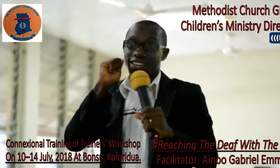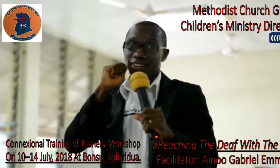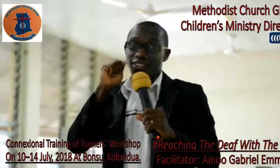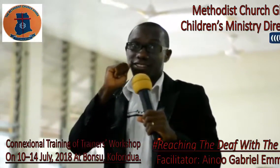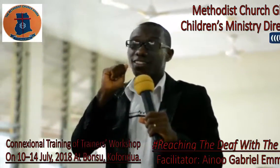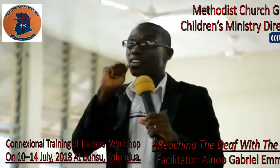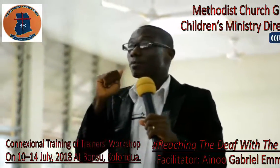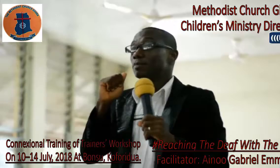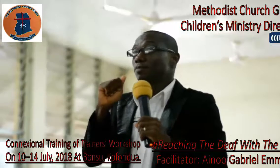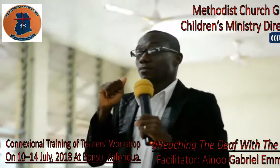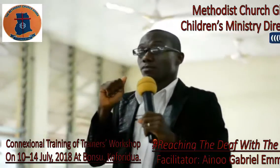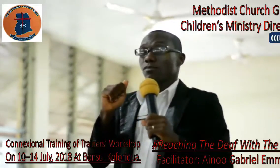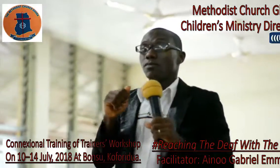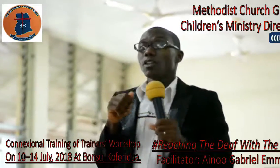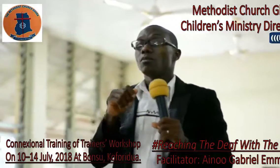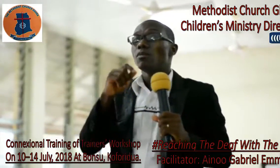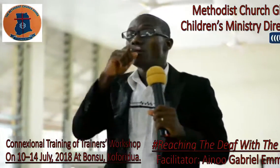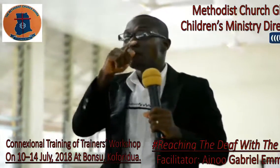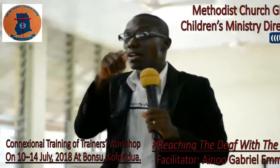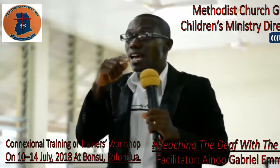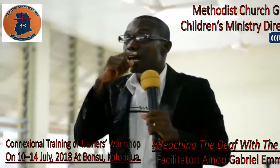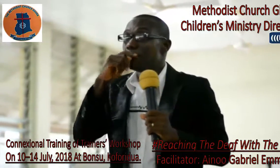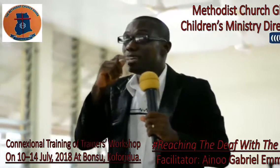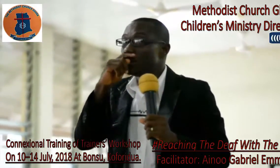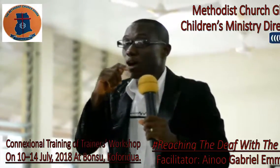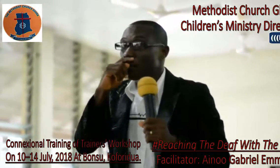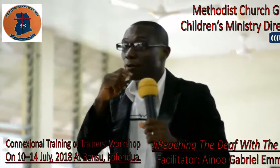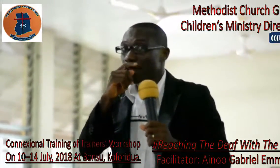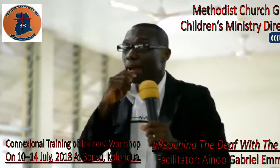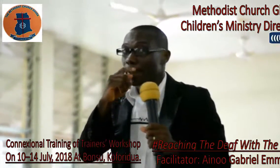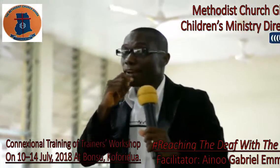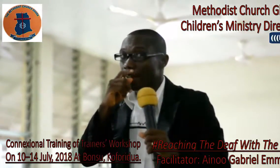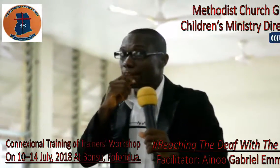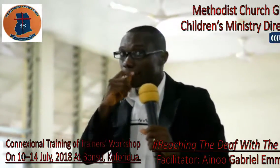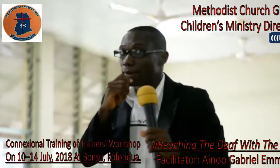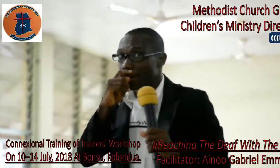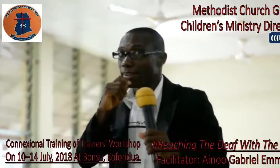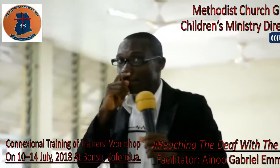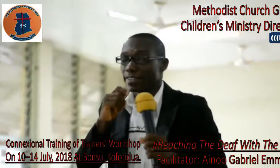Girl. Yo, how many girls? Better. Me, you are on the eye.